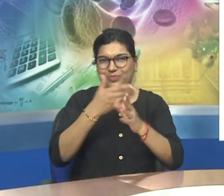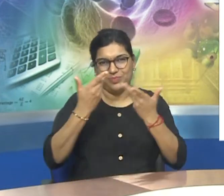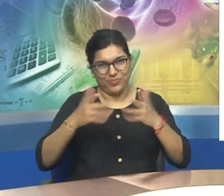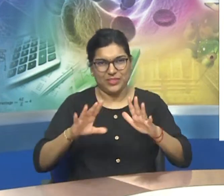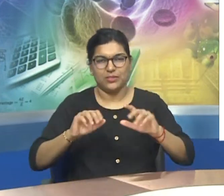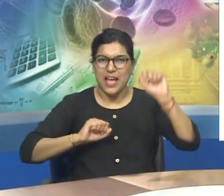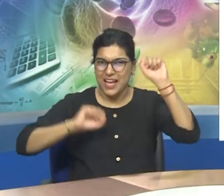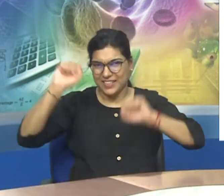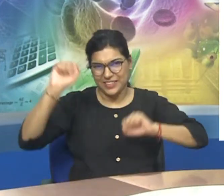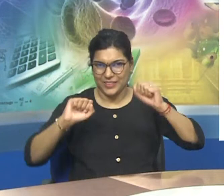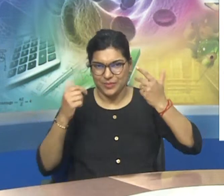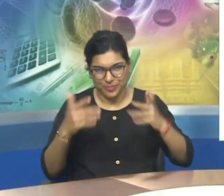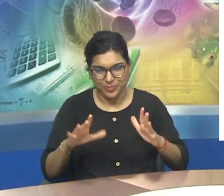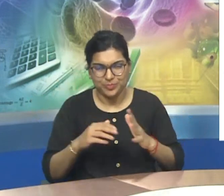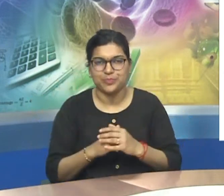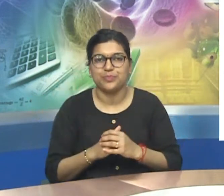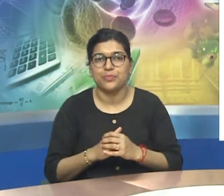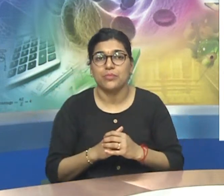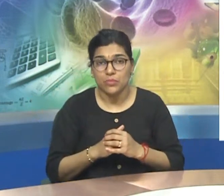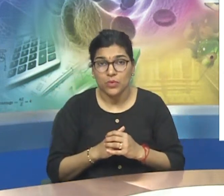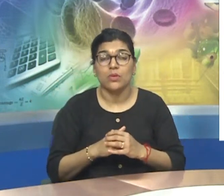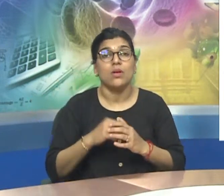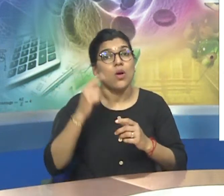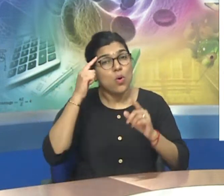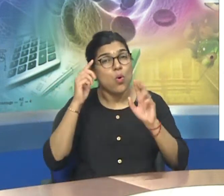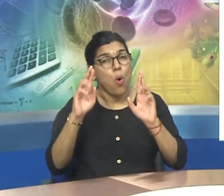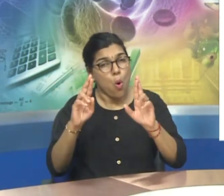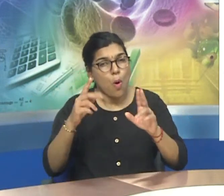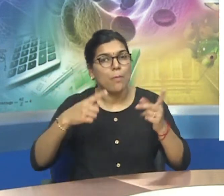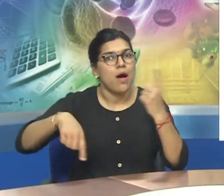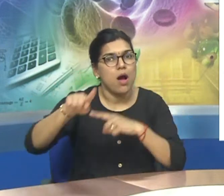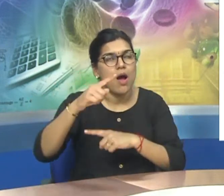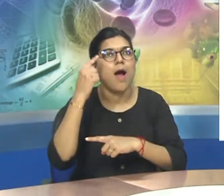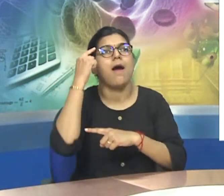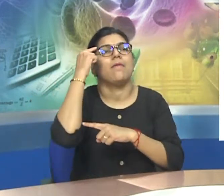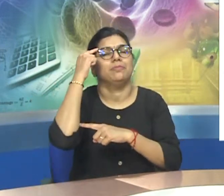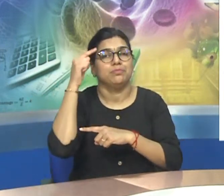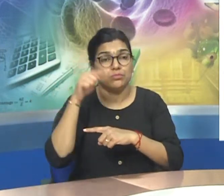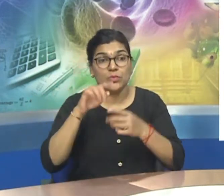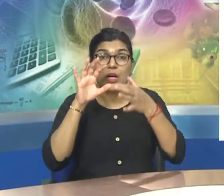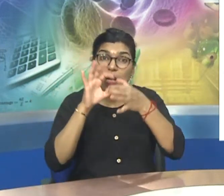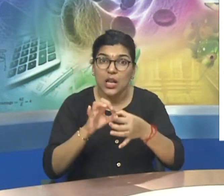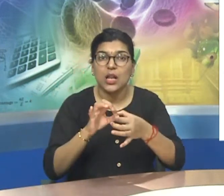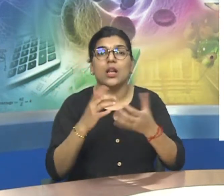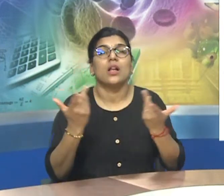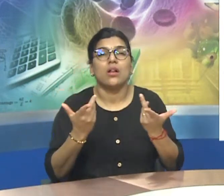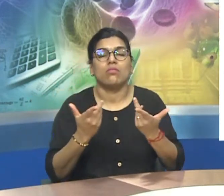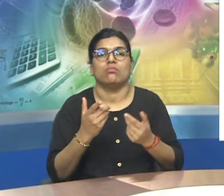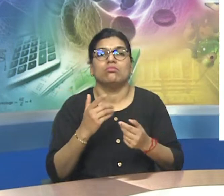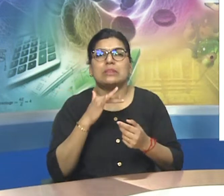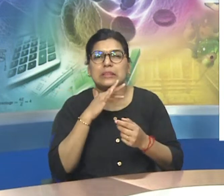So far we have also done the exercise. I hope you all have understood the